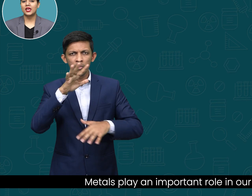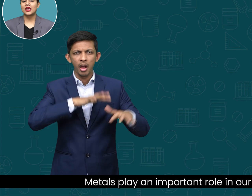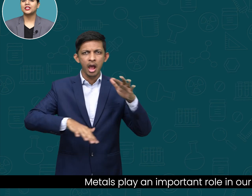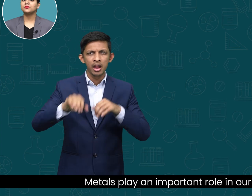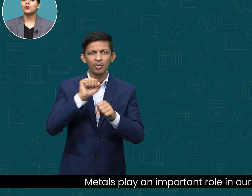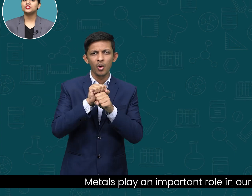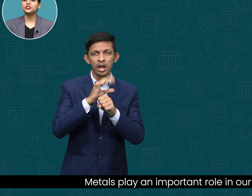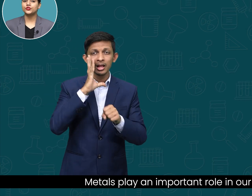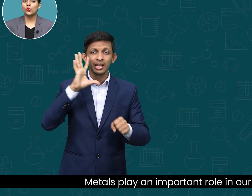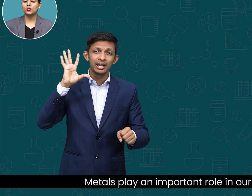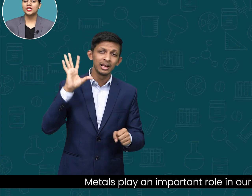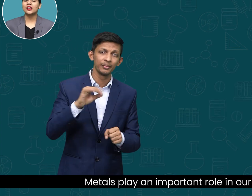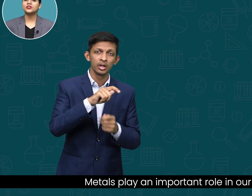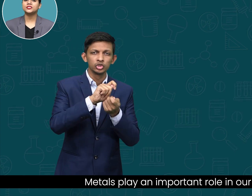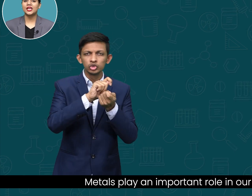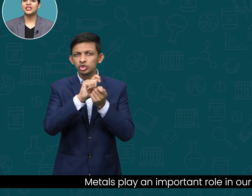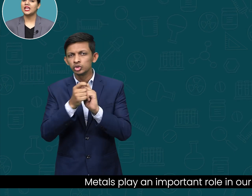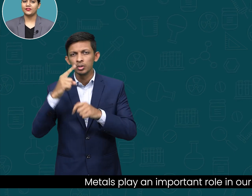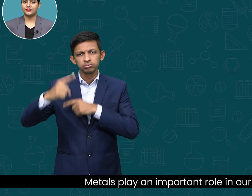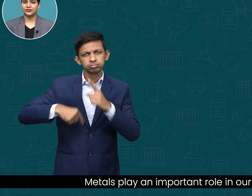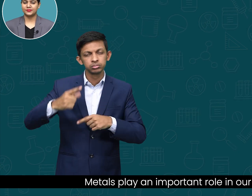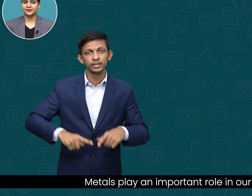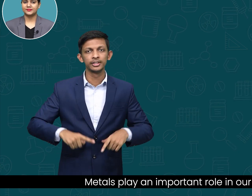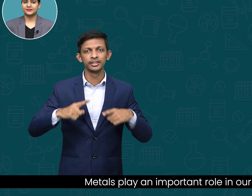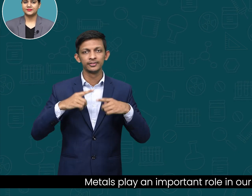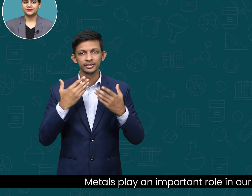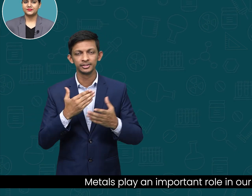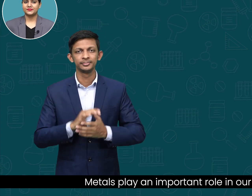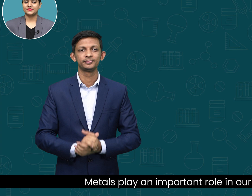Metals play an important role in our daily life.